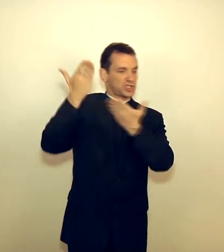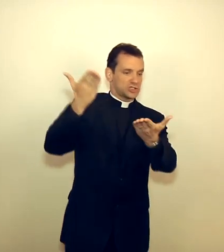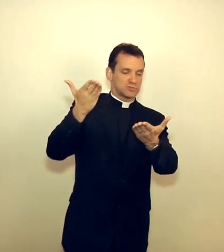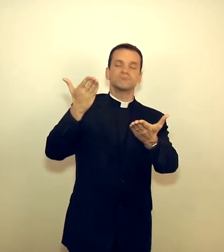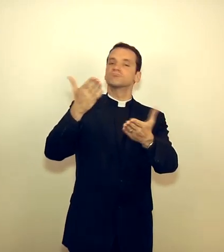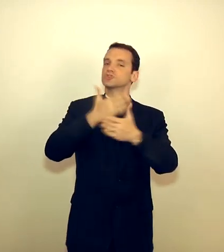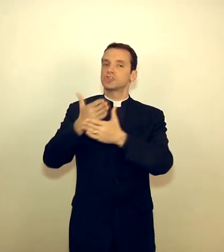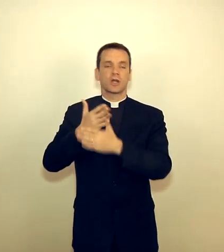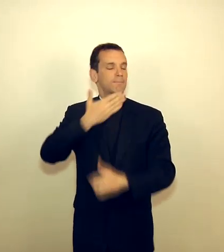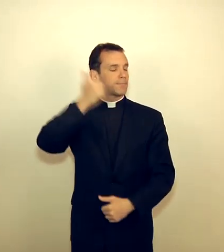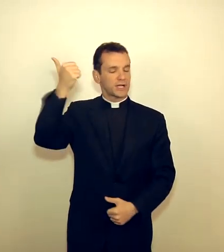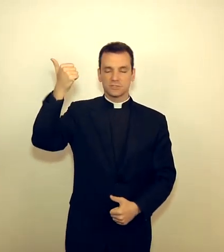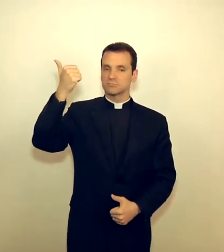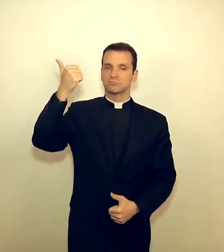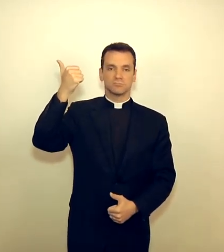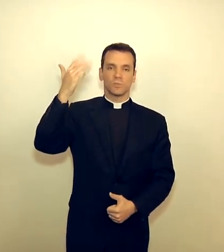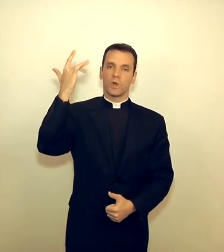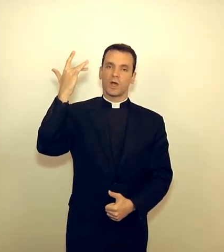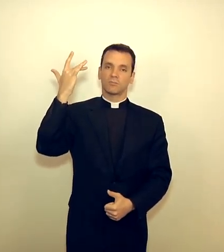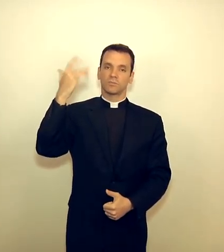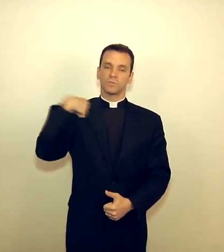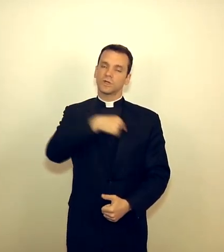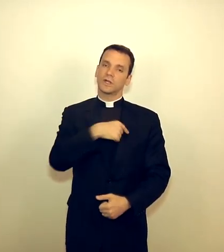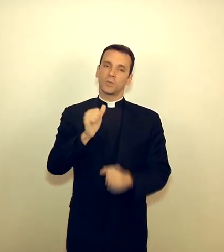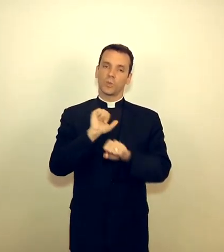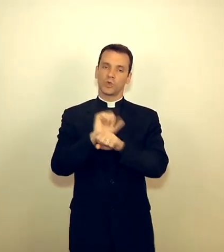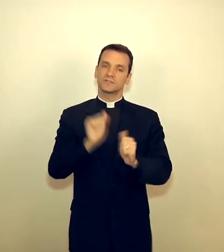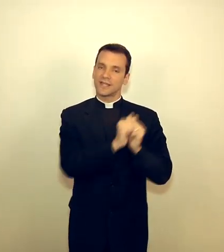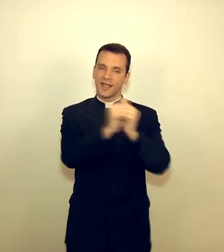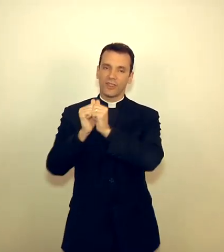other committees' work, sharing